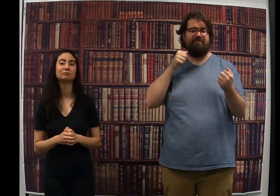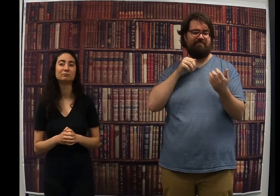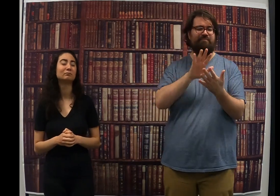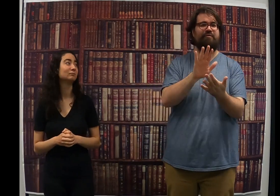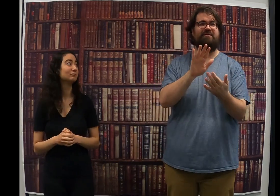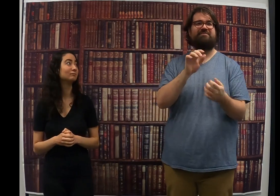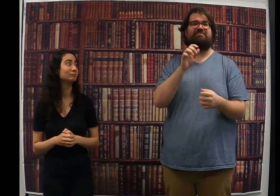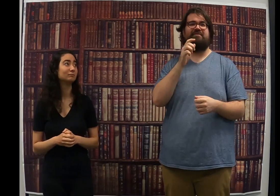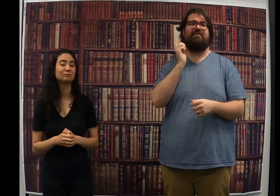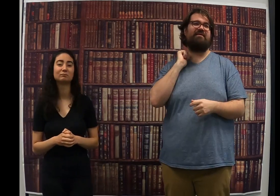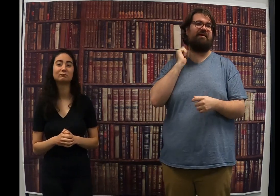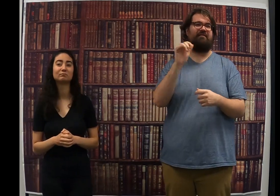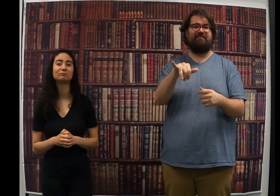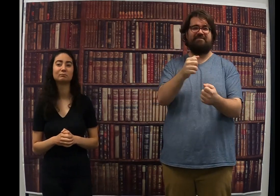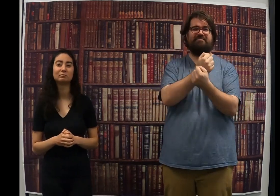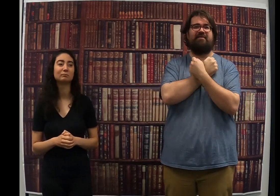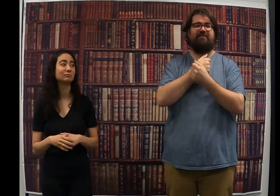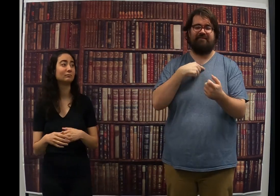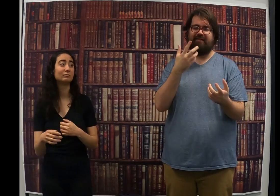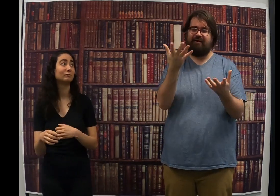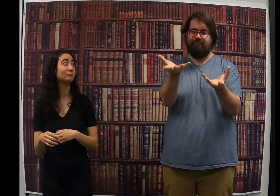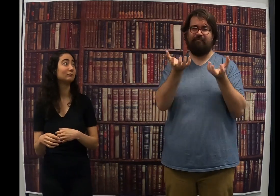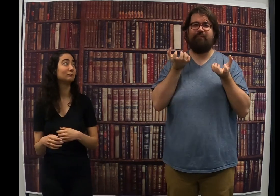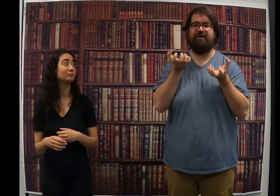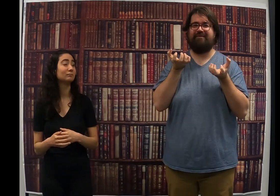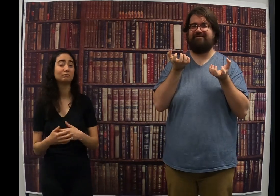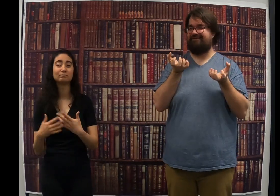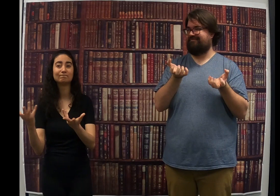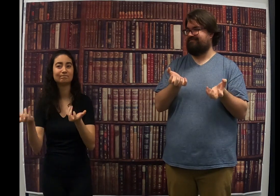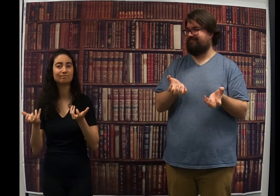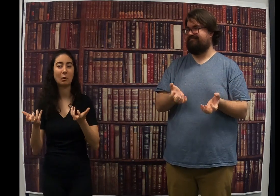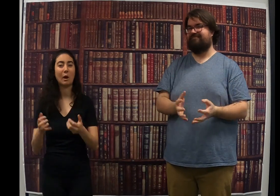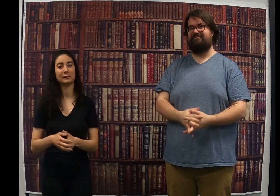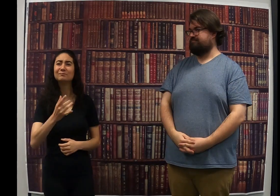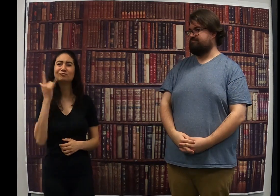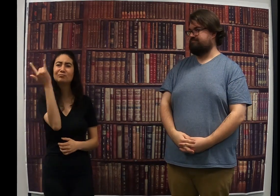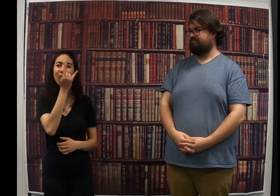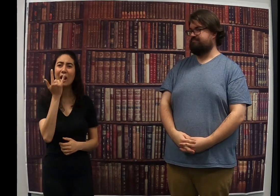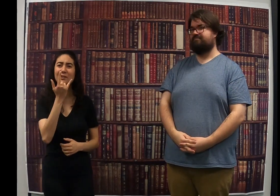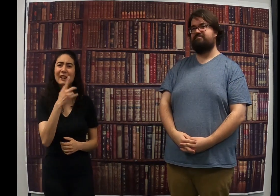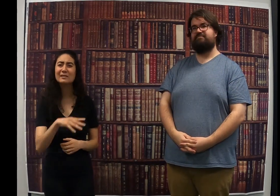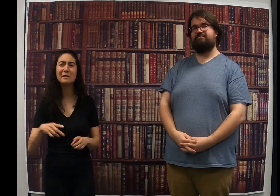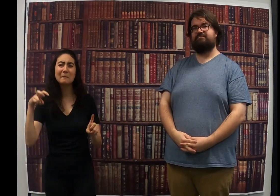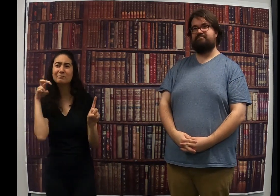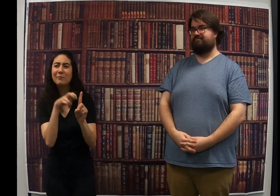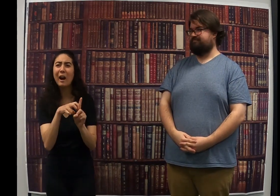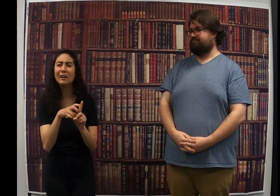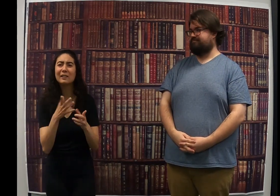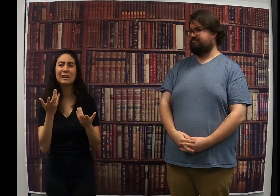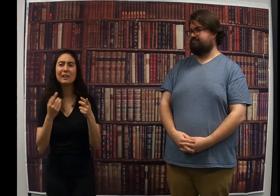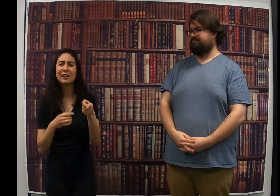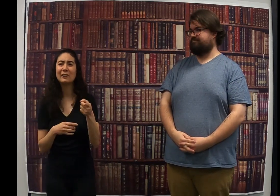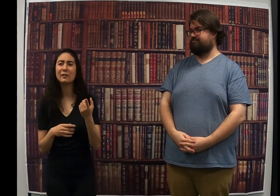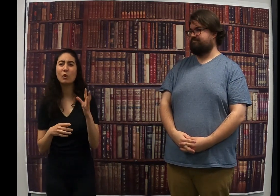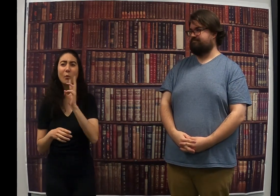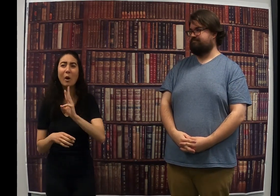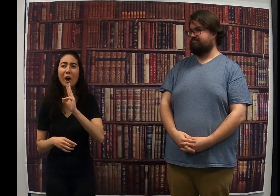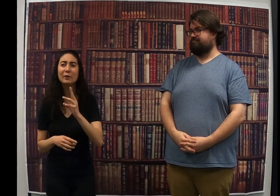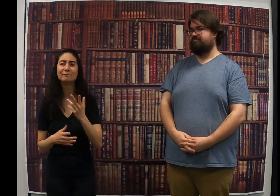I seek. And Narcissus plunged into the water. What he has seen he